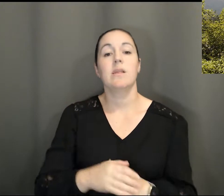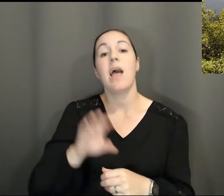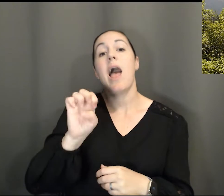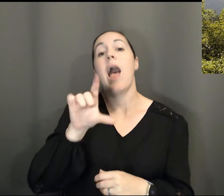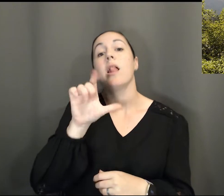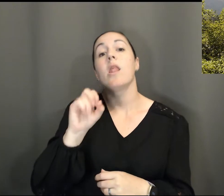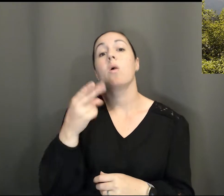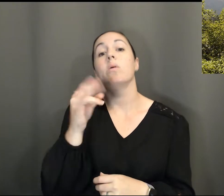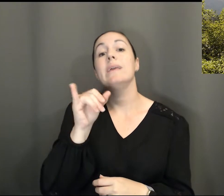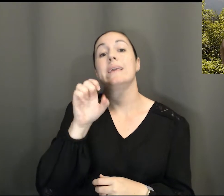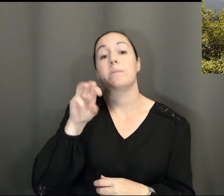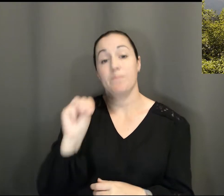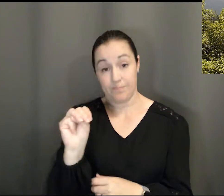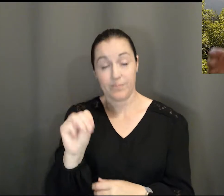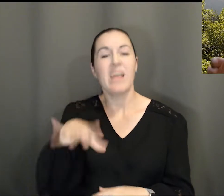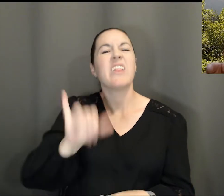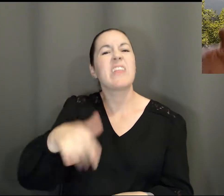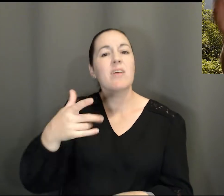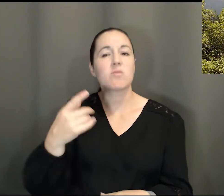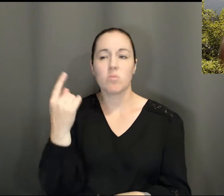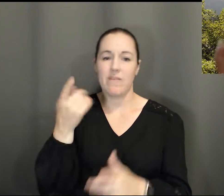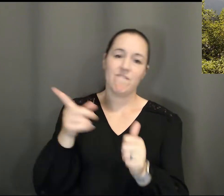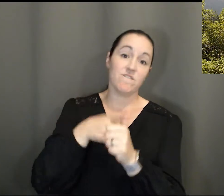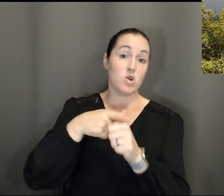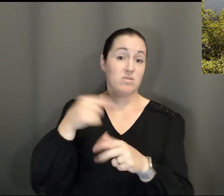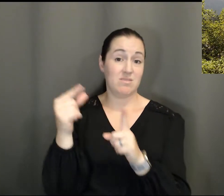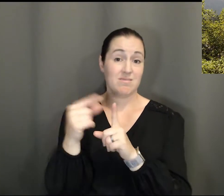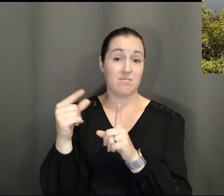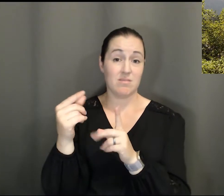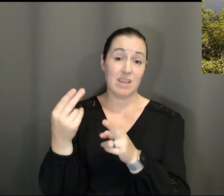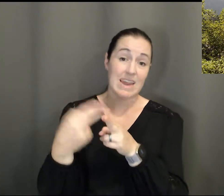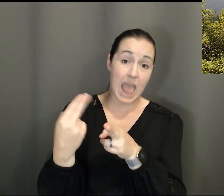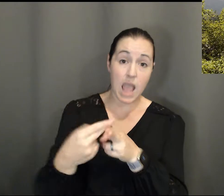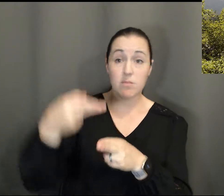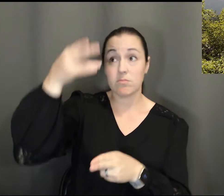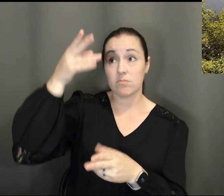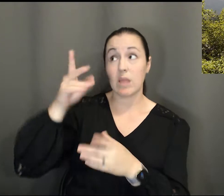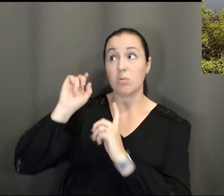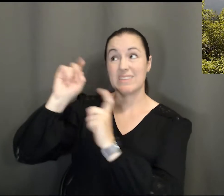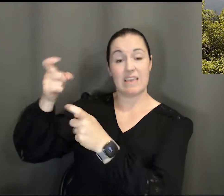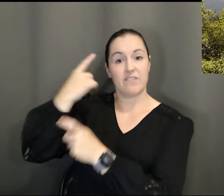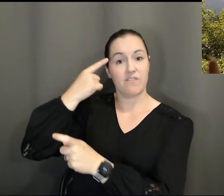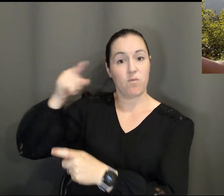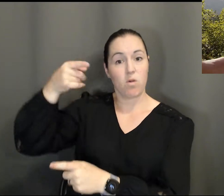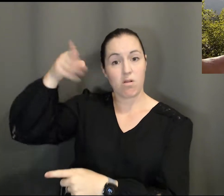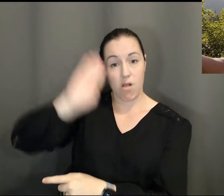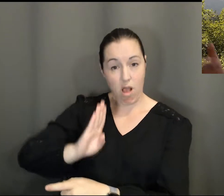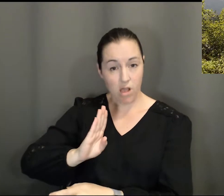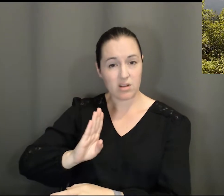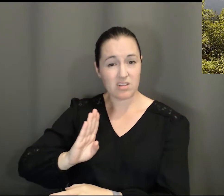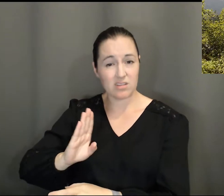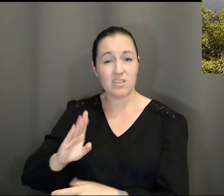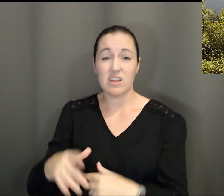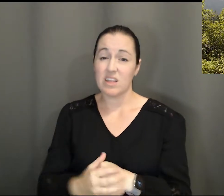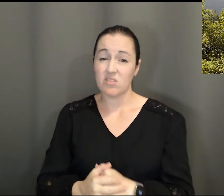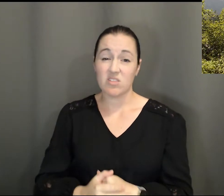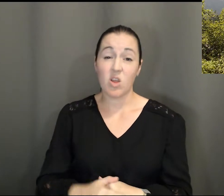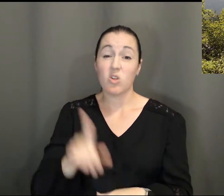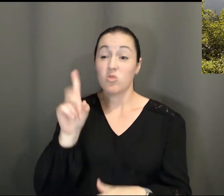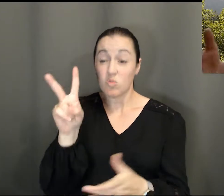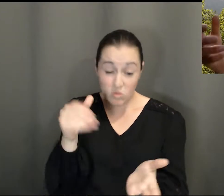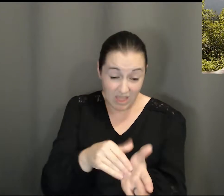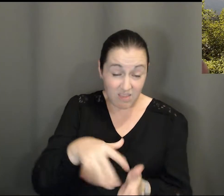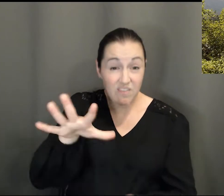the Bible. It's like God is saying, hey folks, I want you to get this. I want you to know this about me. Name is a reference to character. It points